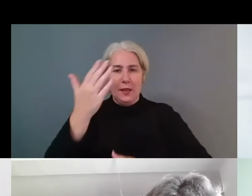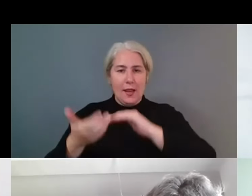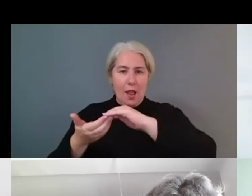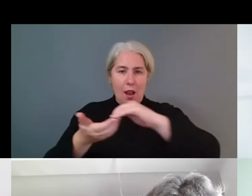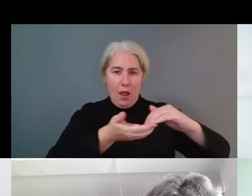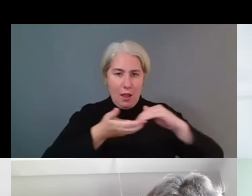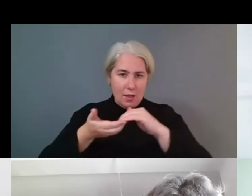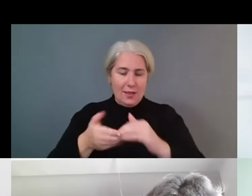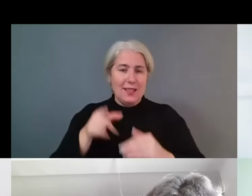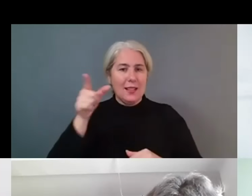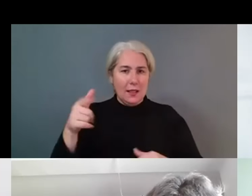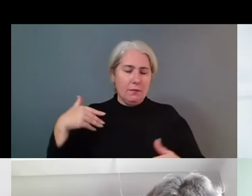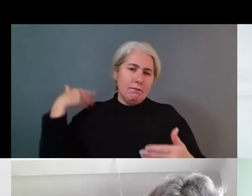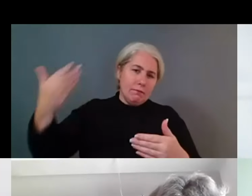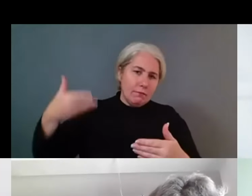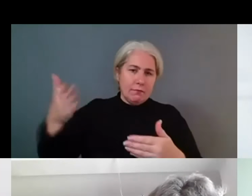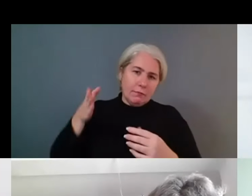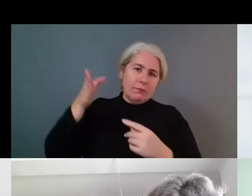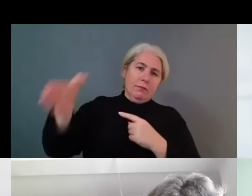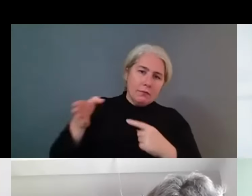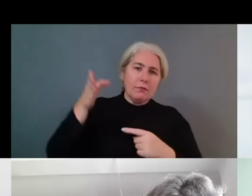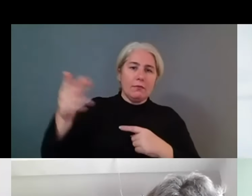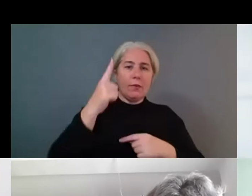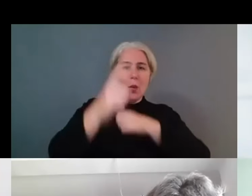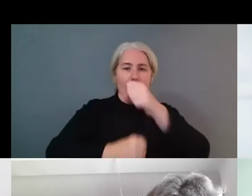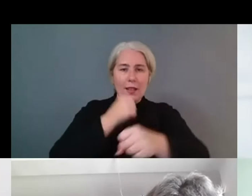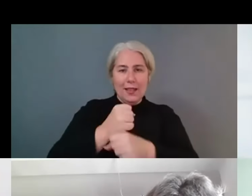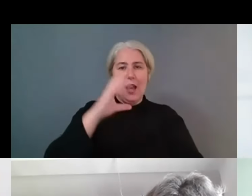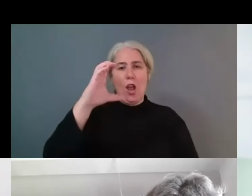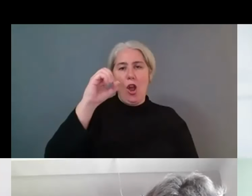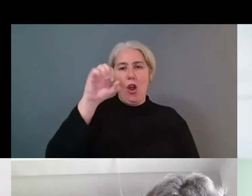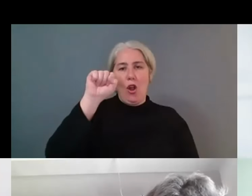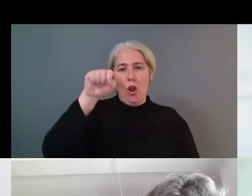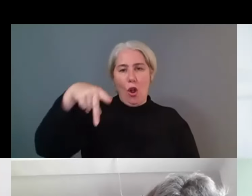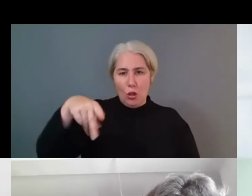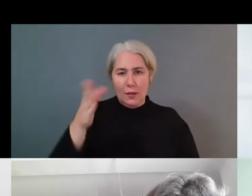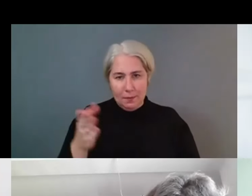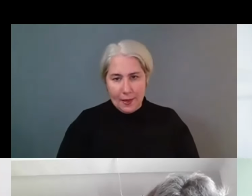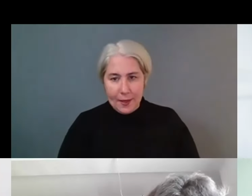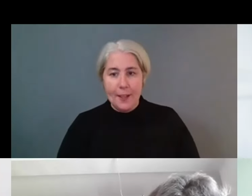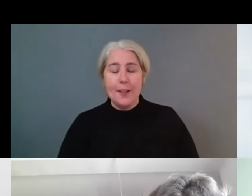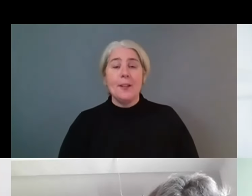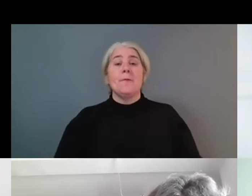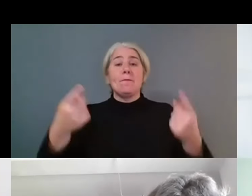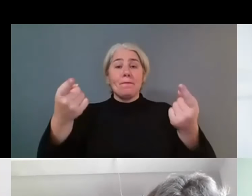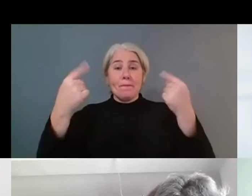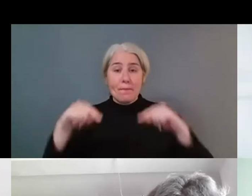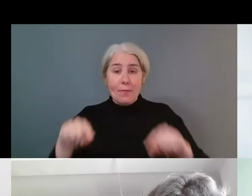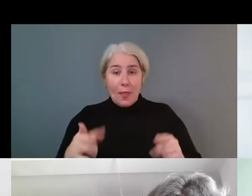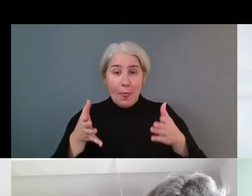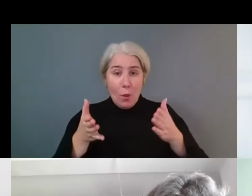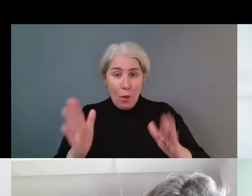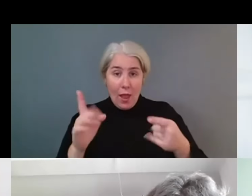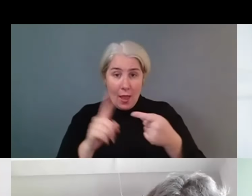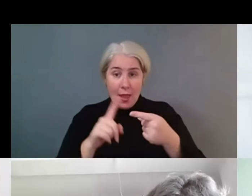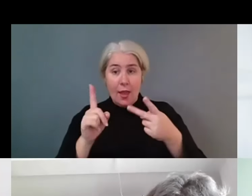this annual conference of the state parties. Also, another way is actually I mentioned to